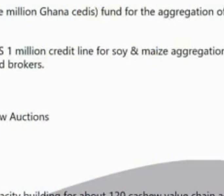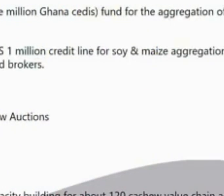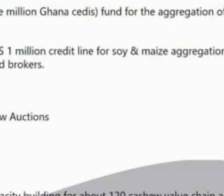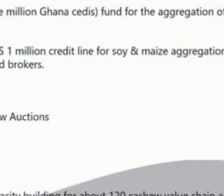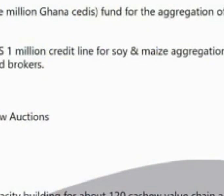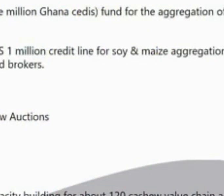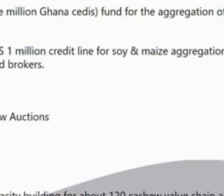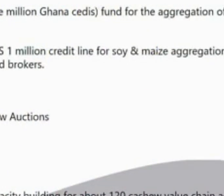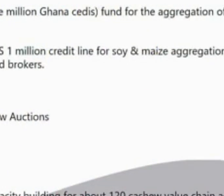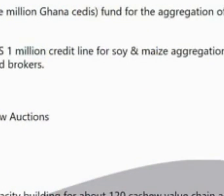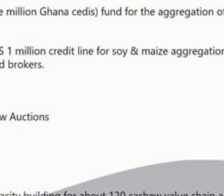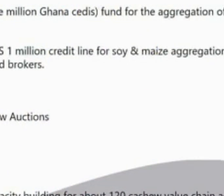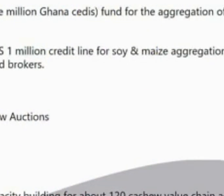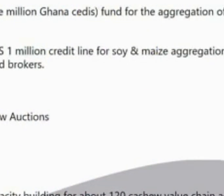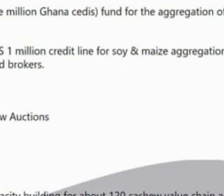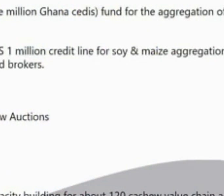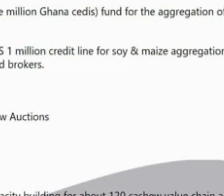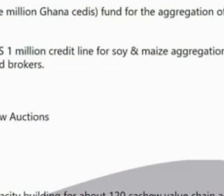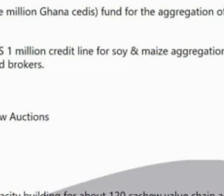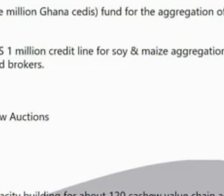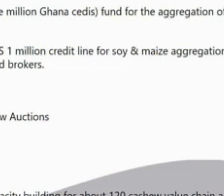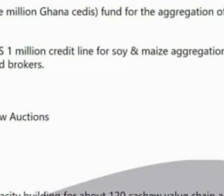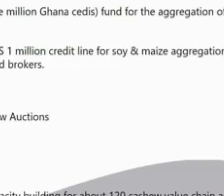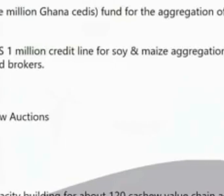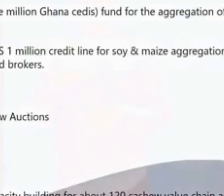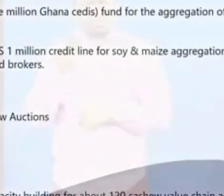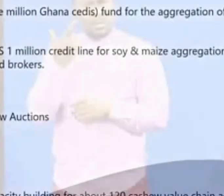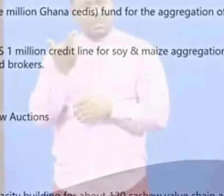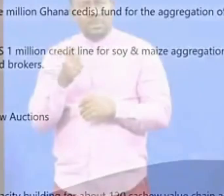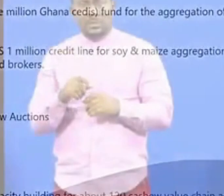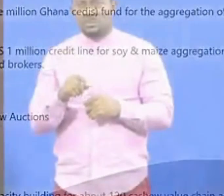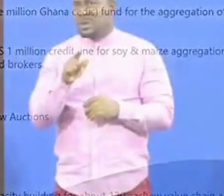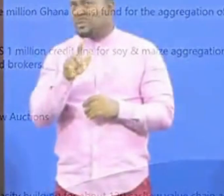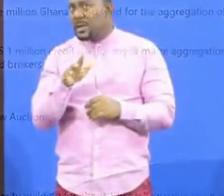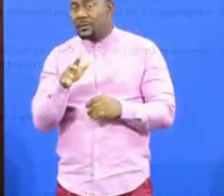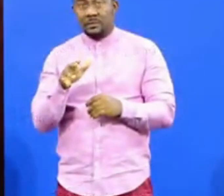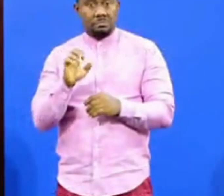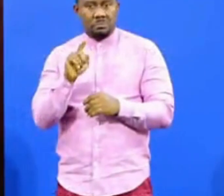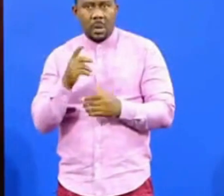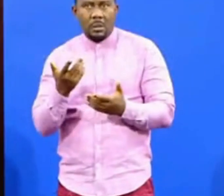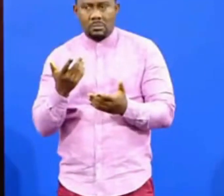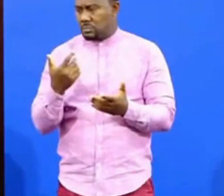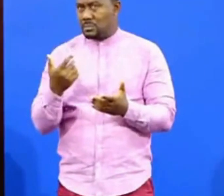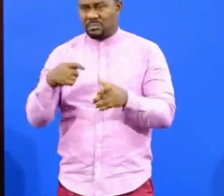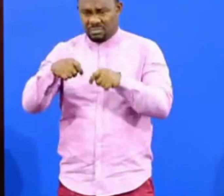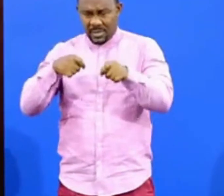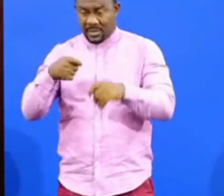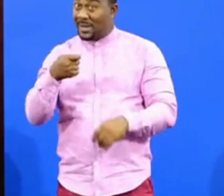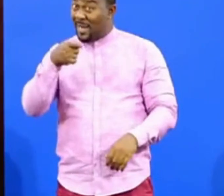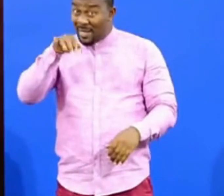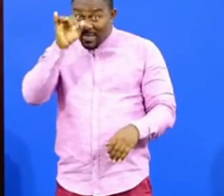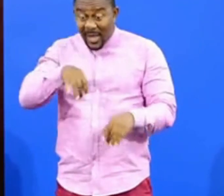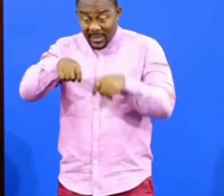when you take your commodity to the warehouse, even if it's just 20 bags of maize, you'll get a warehouse receipt. You can take this